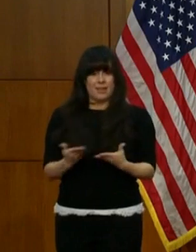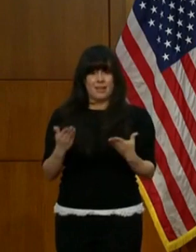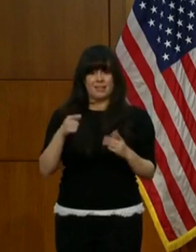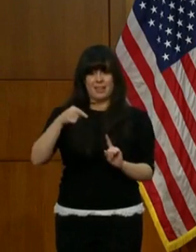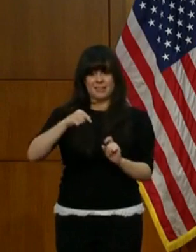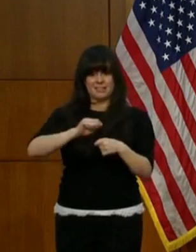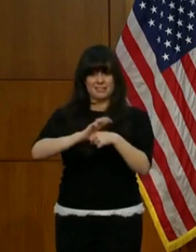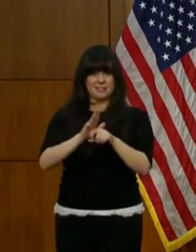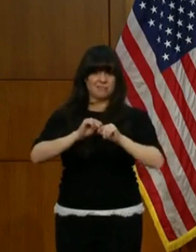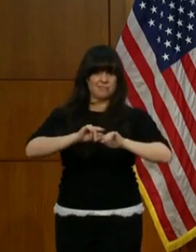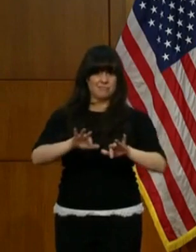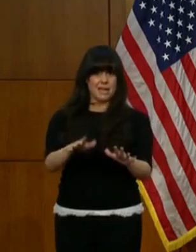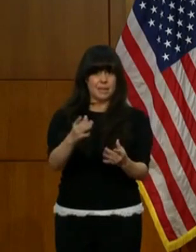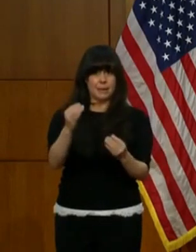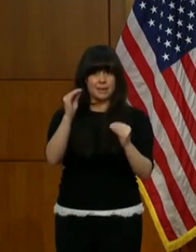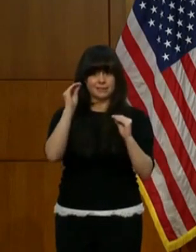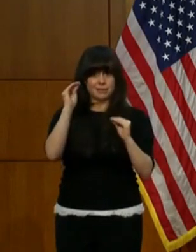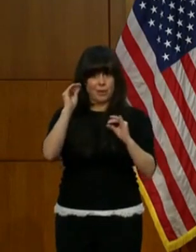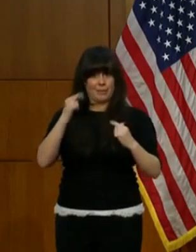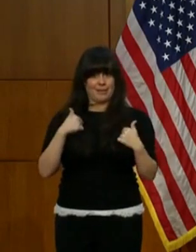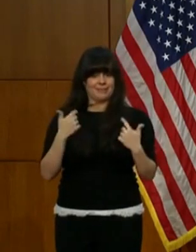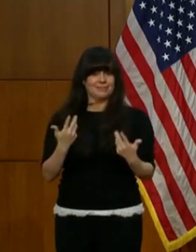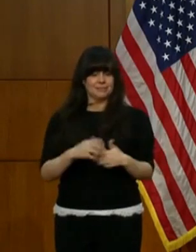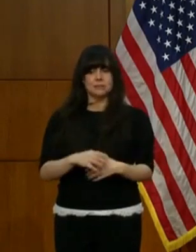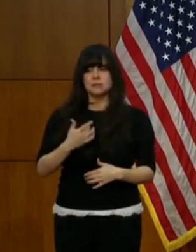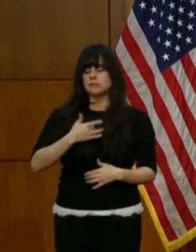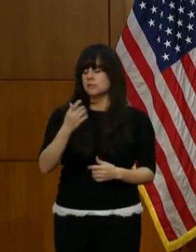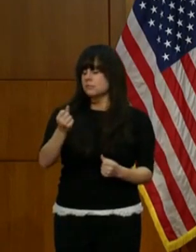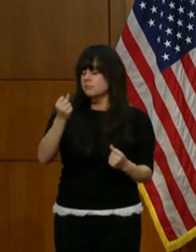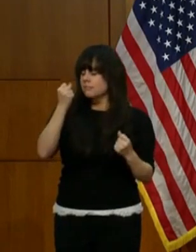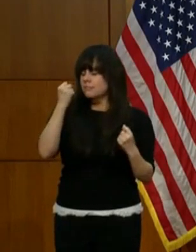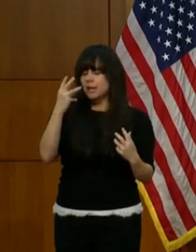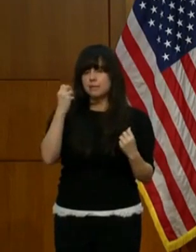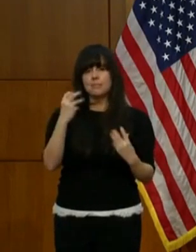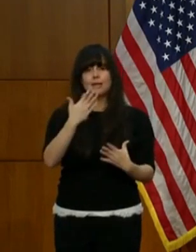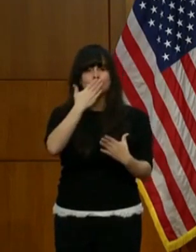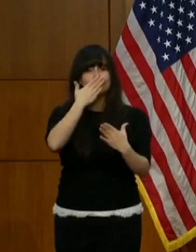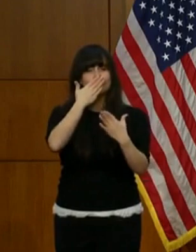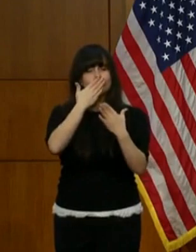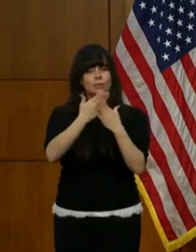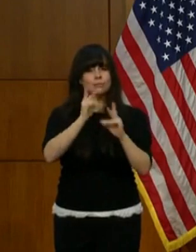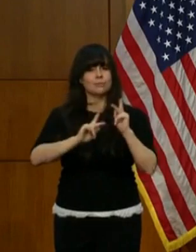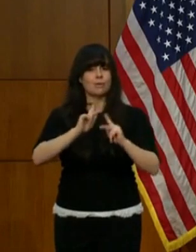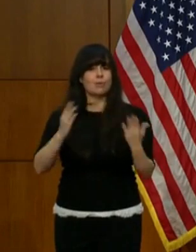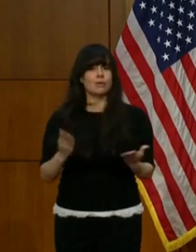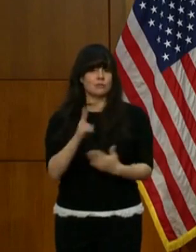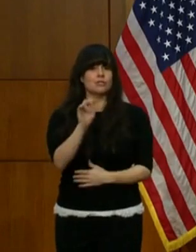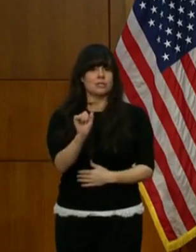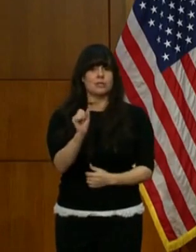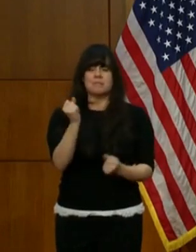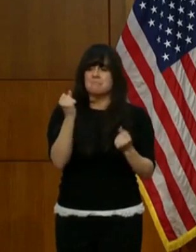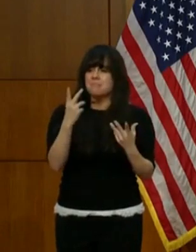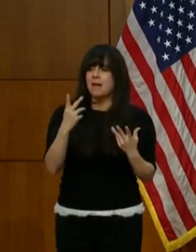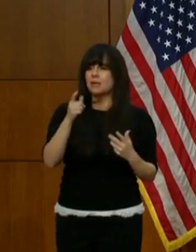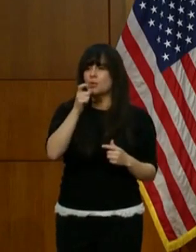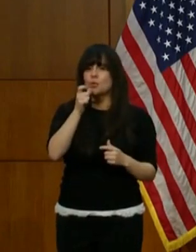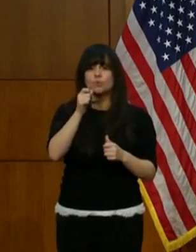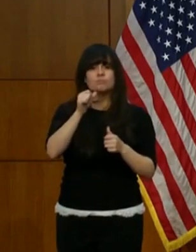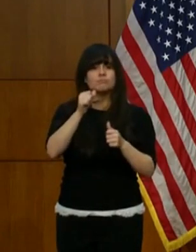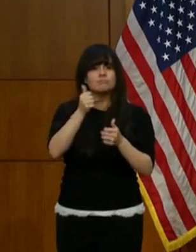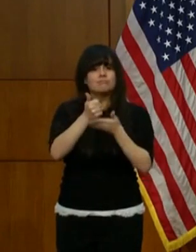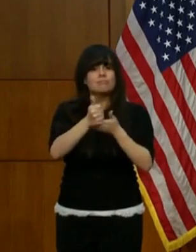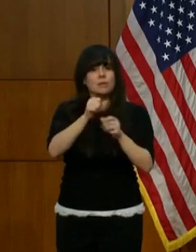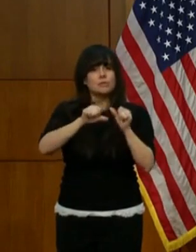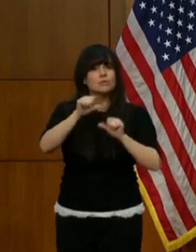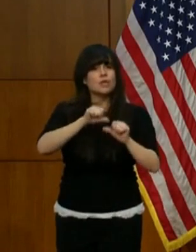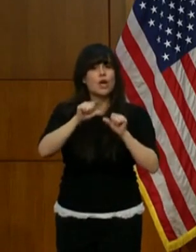really taught me is that there are so many good people in Virginia, so many people that have been helping each other. And so as